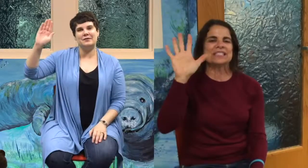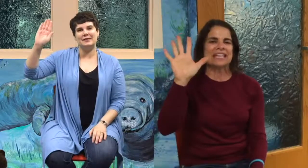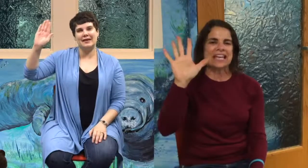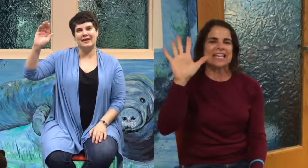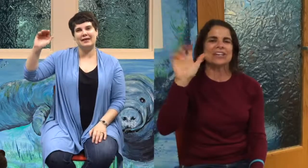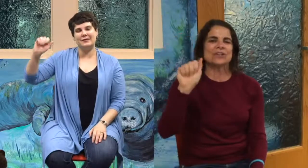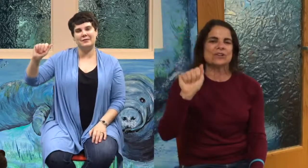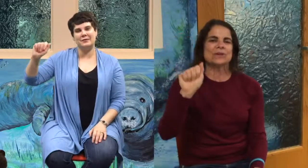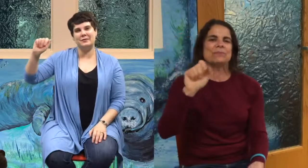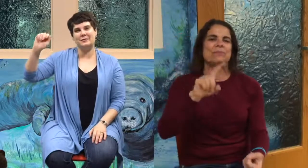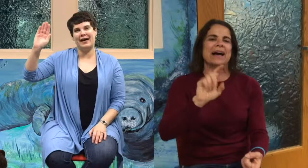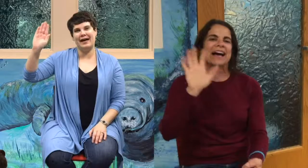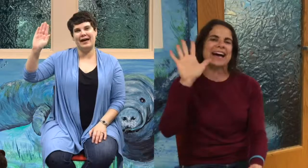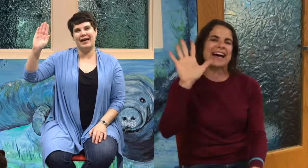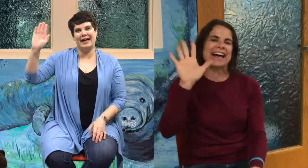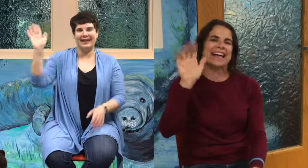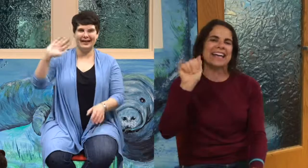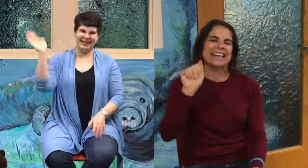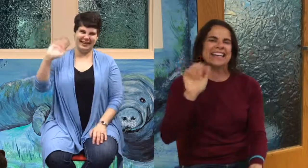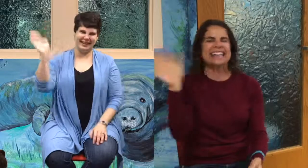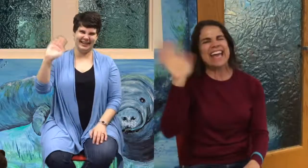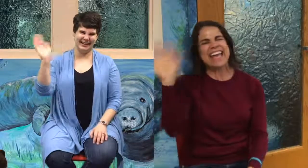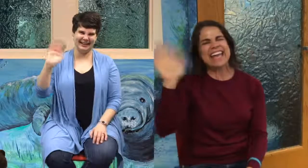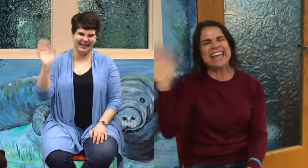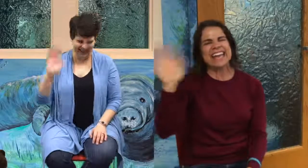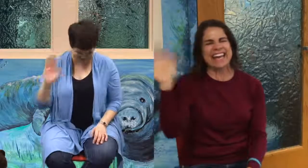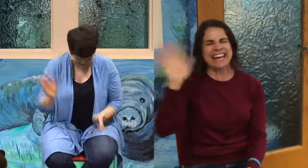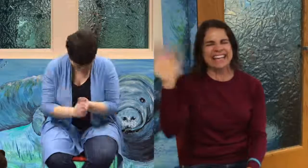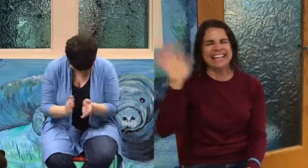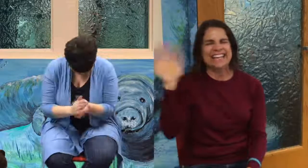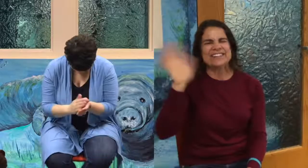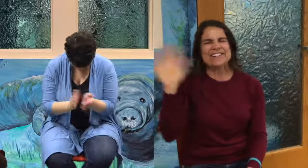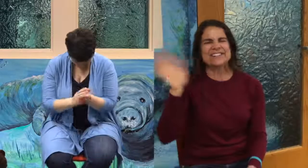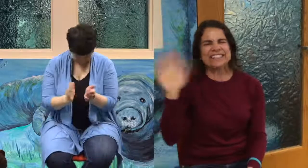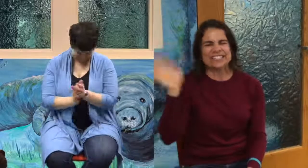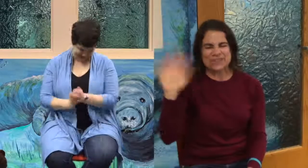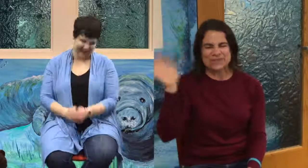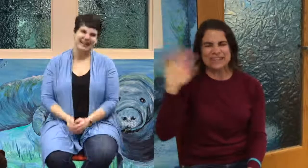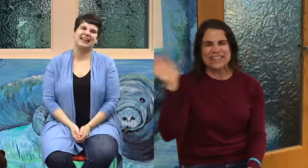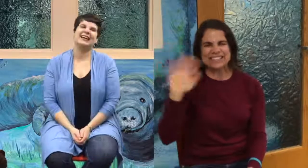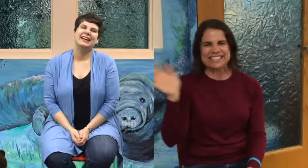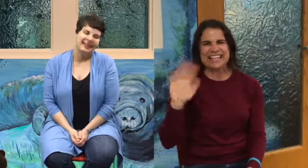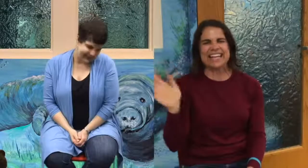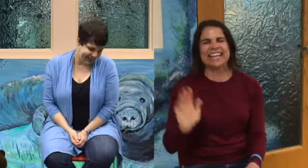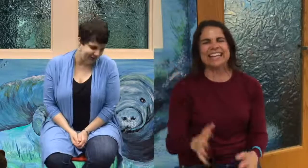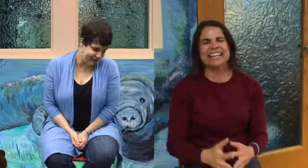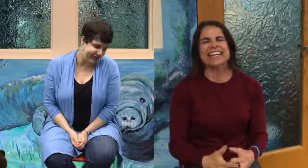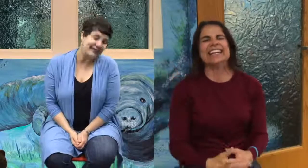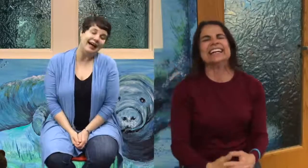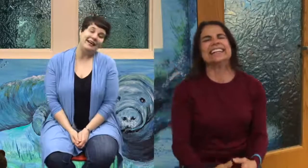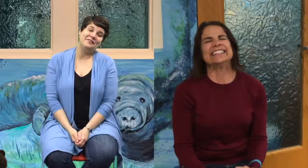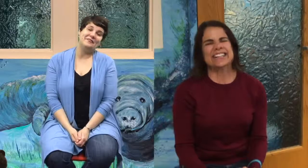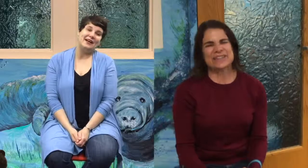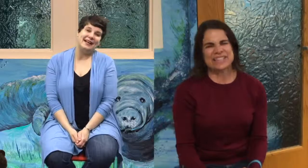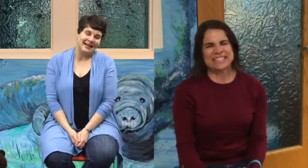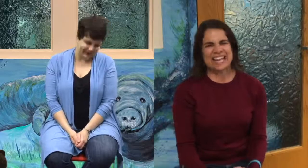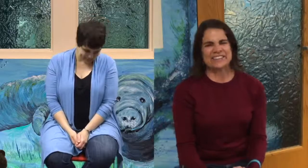say goodbye. Yay! We really enjoyed being with you today. That was a lot of fun. It was a lot of